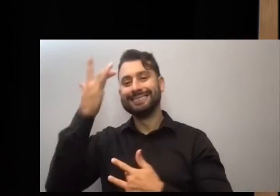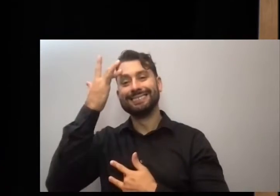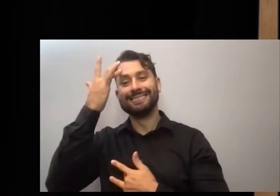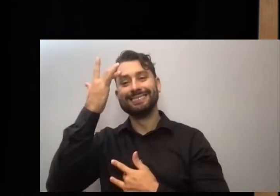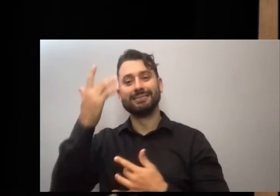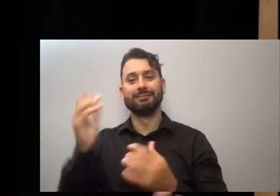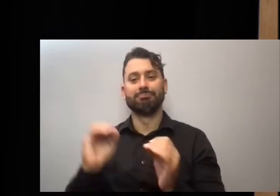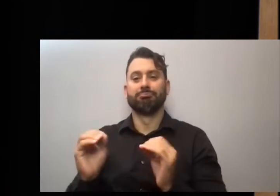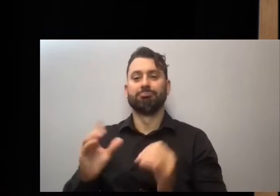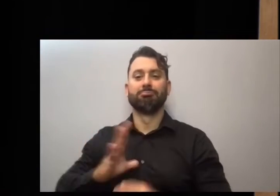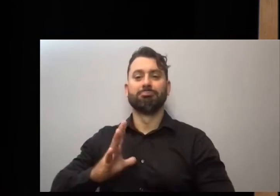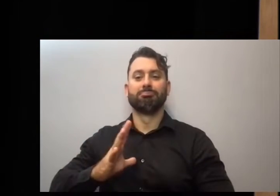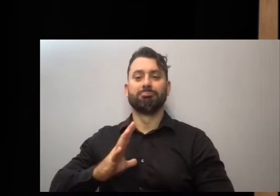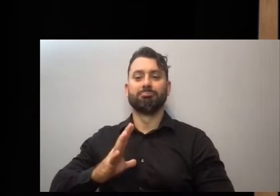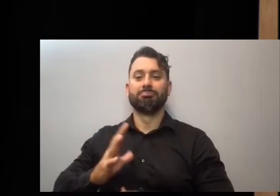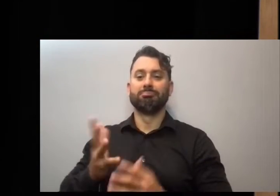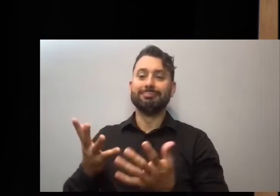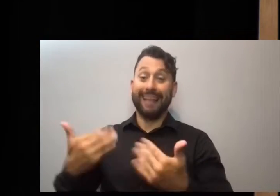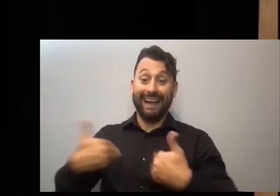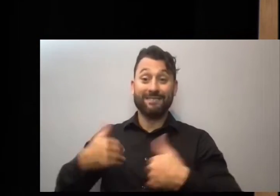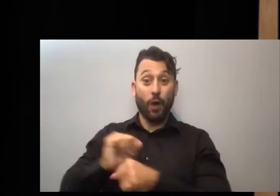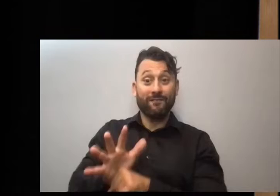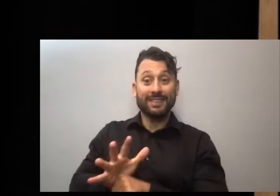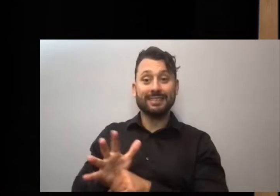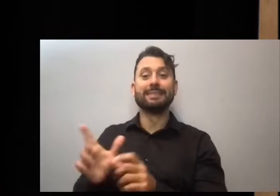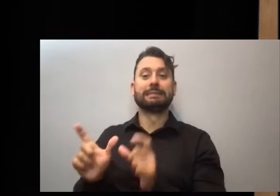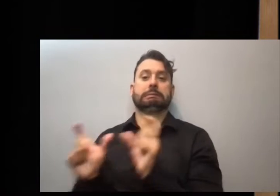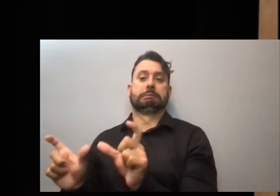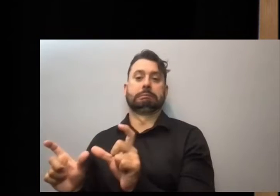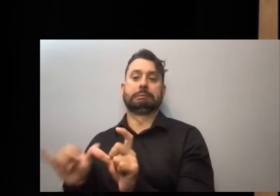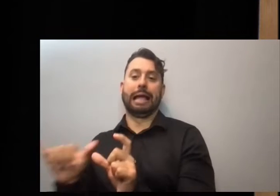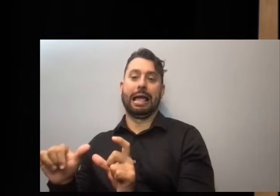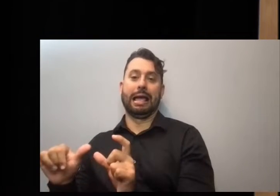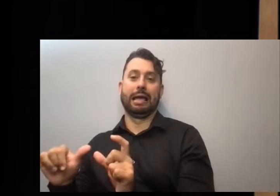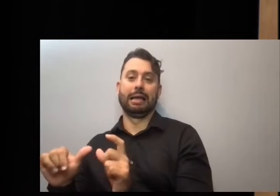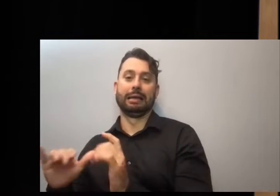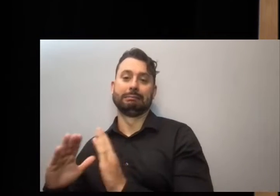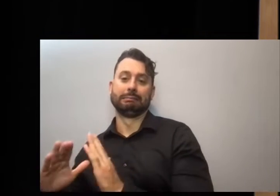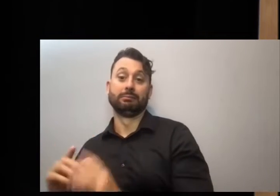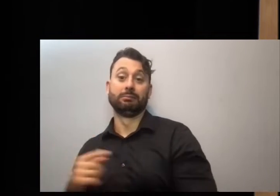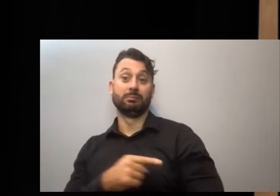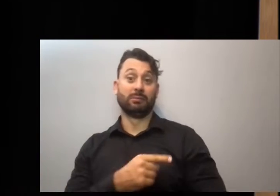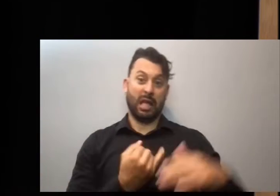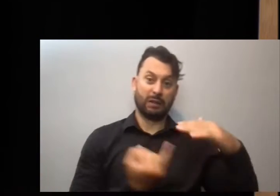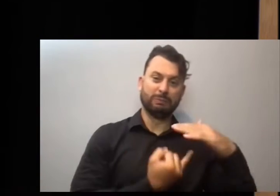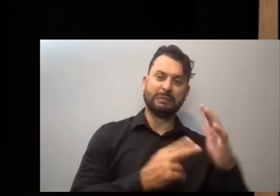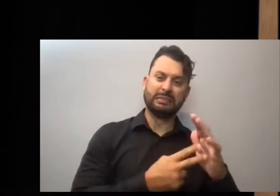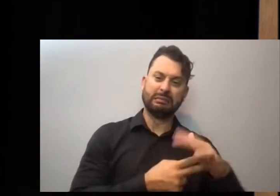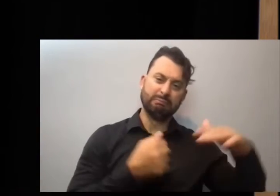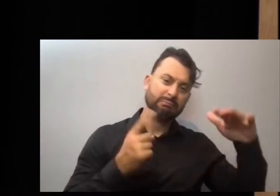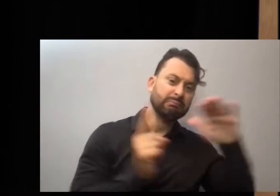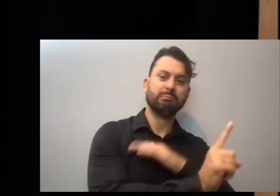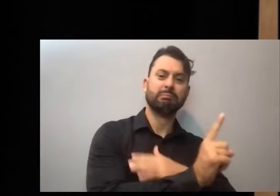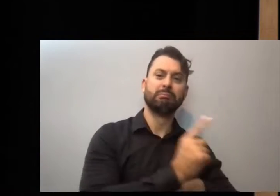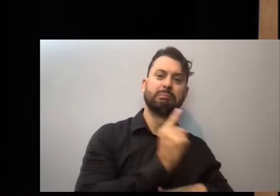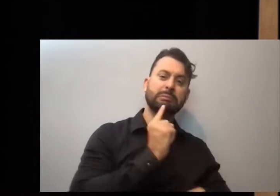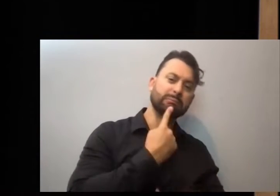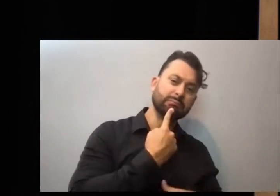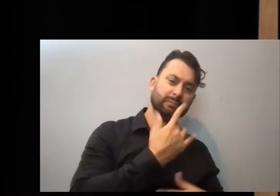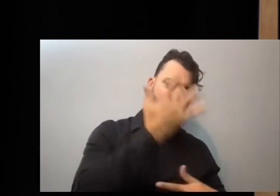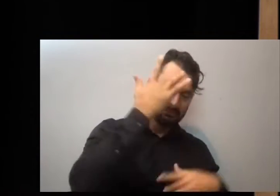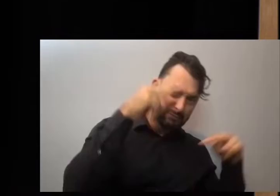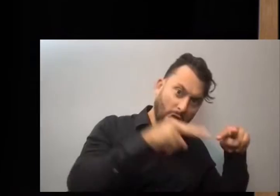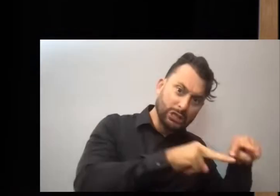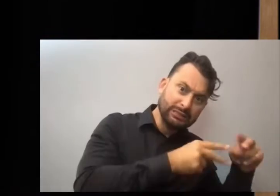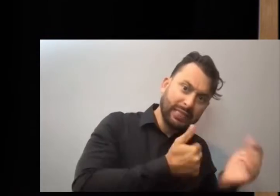So some people do get sick, some people don't. But this is the quarantine is the time that we're waiting to see if